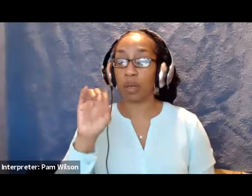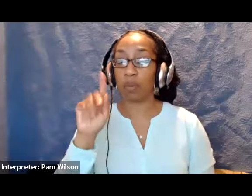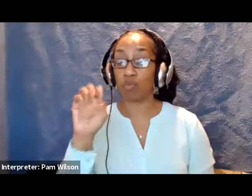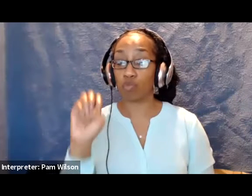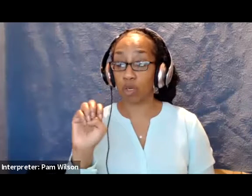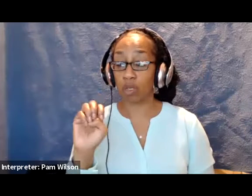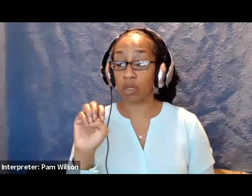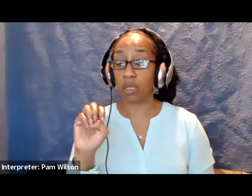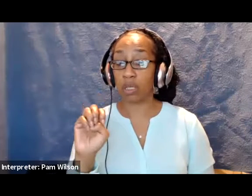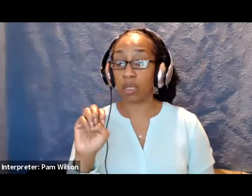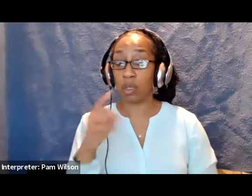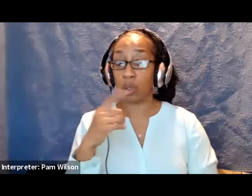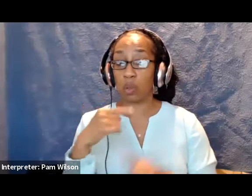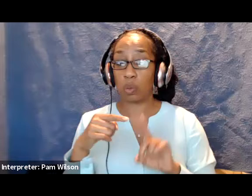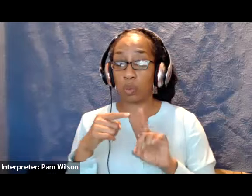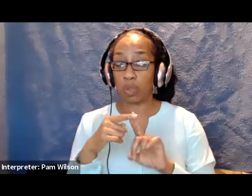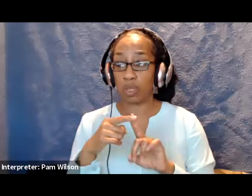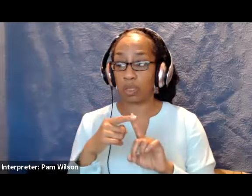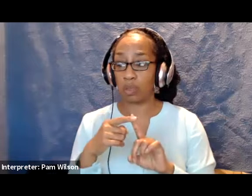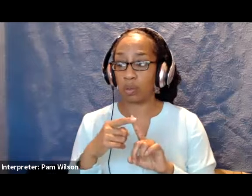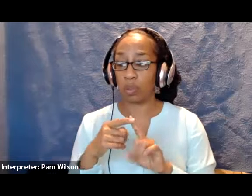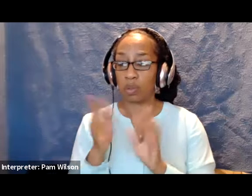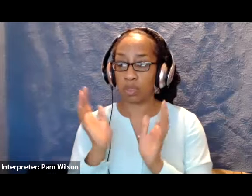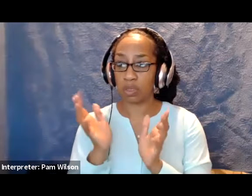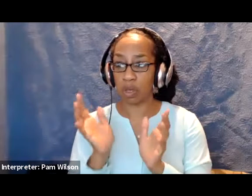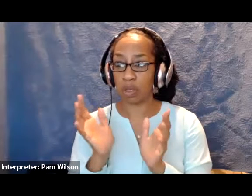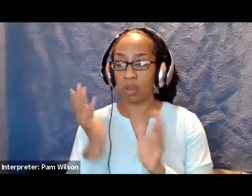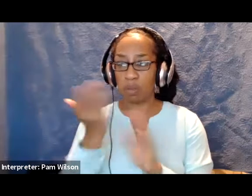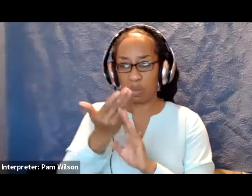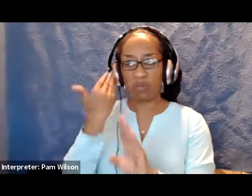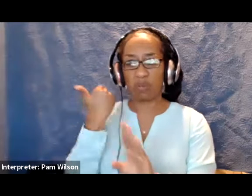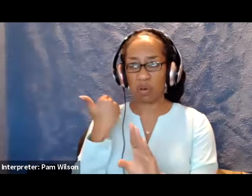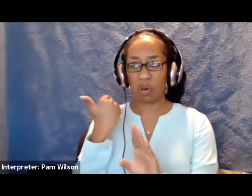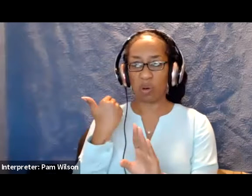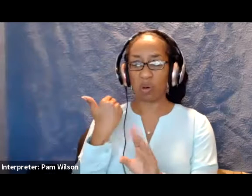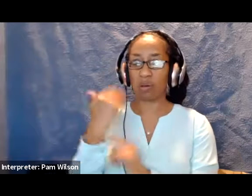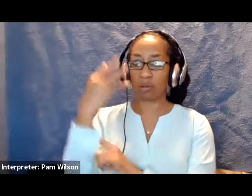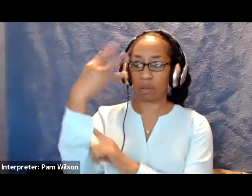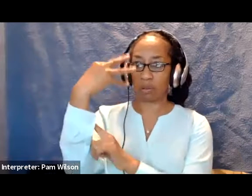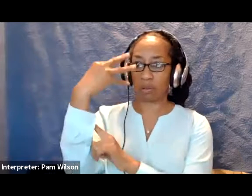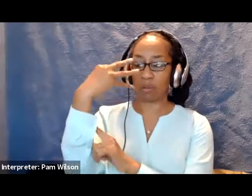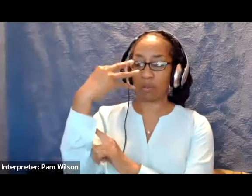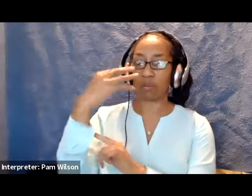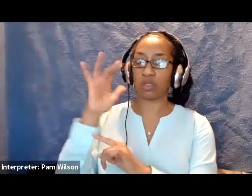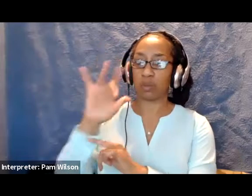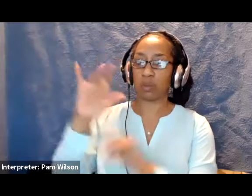originally when we were talking, her video was on, but she turned it off.